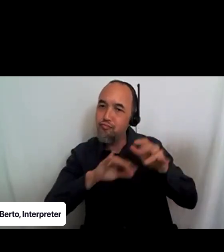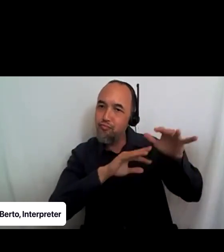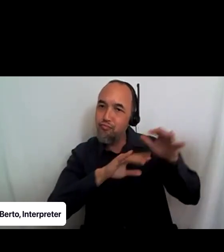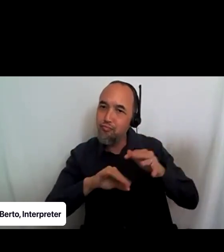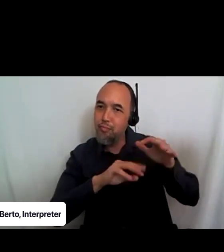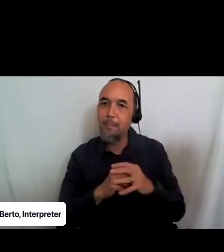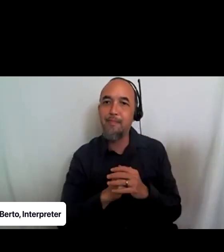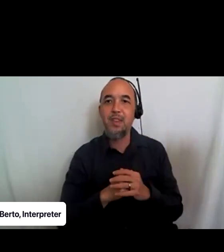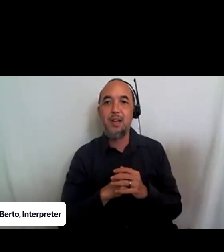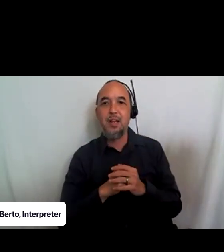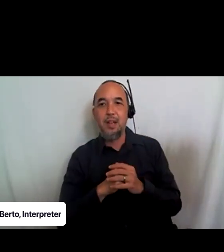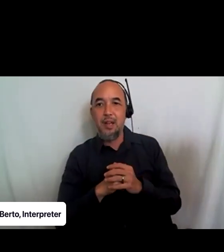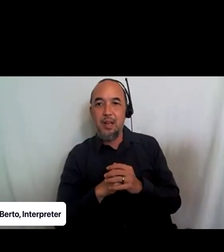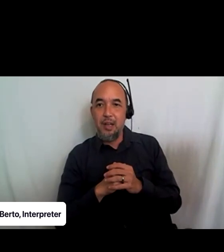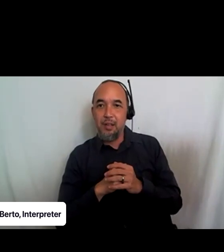Yeah.